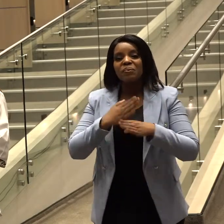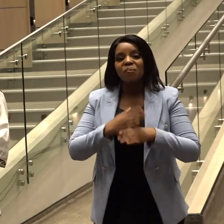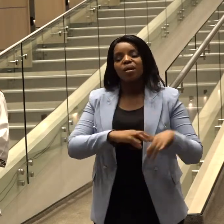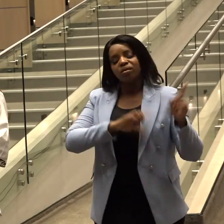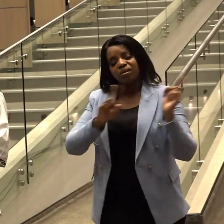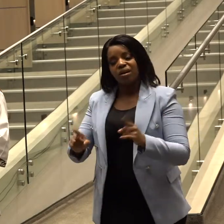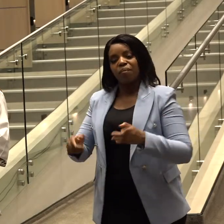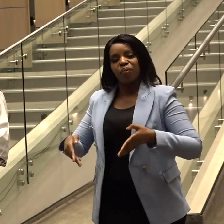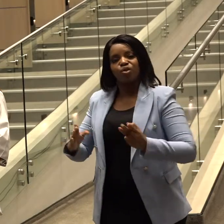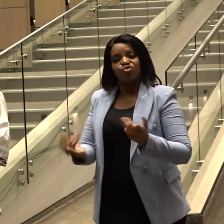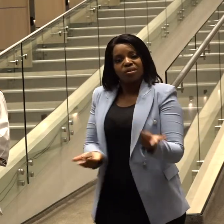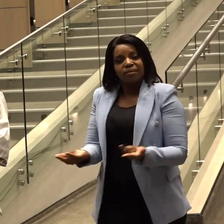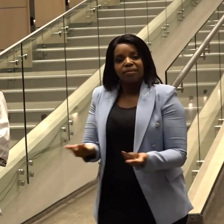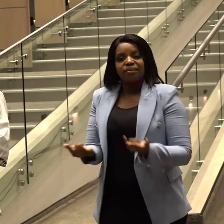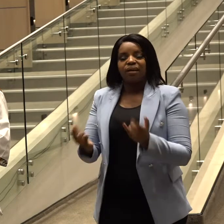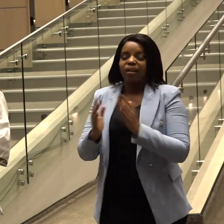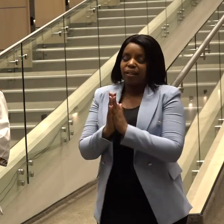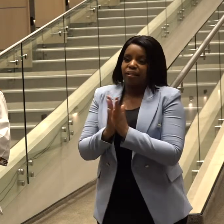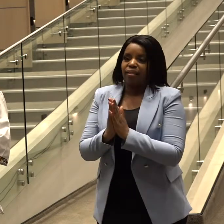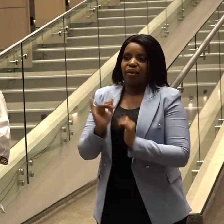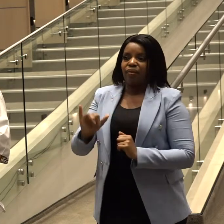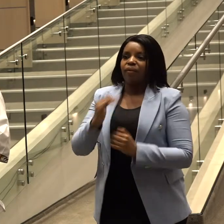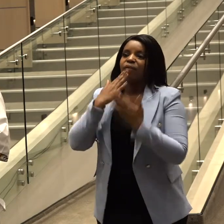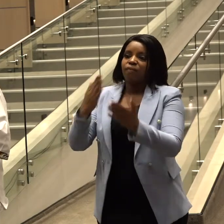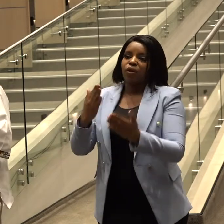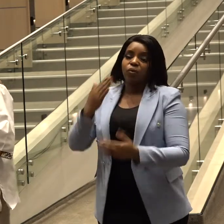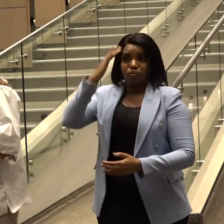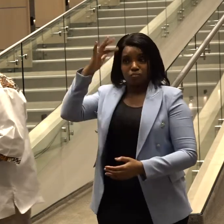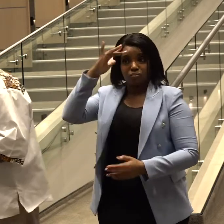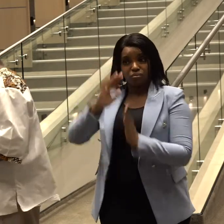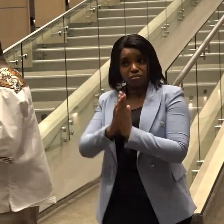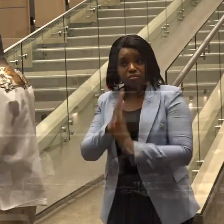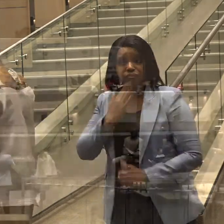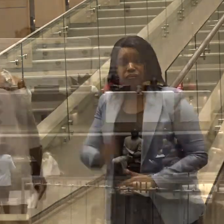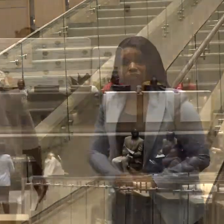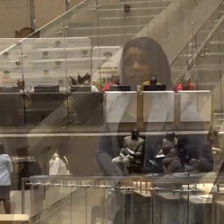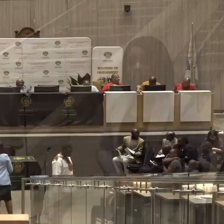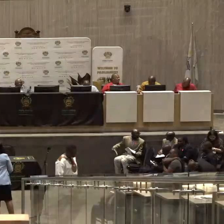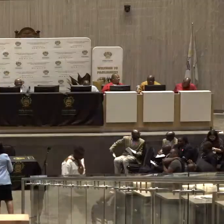our department may you please consider that thank you